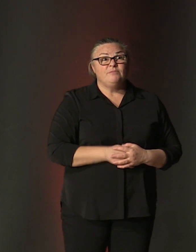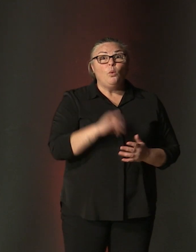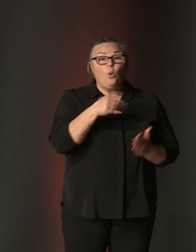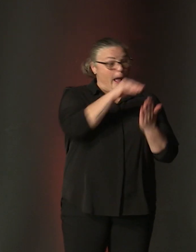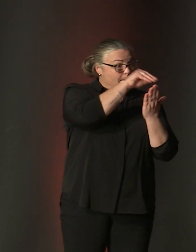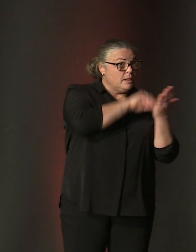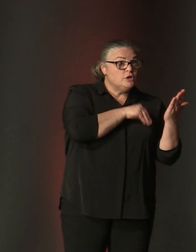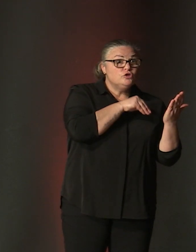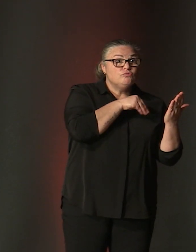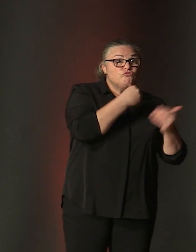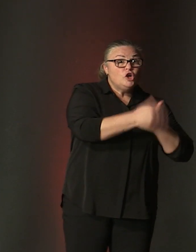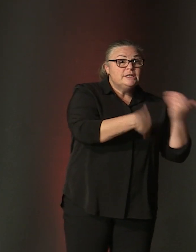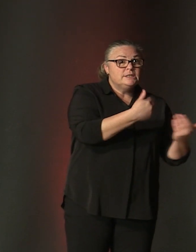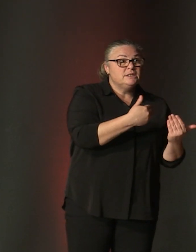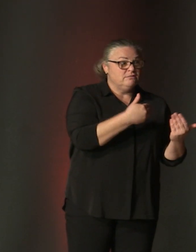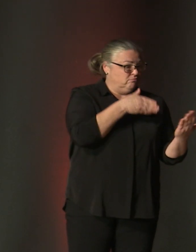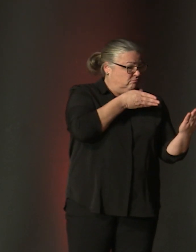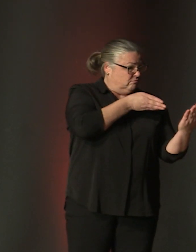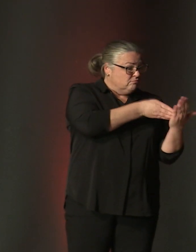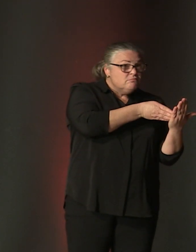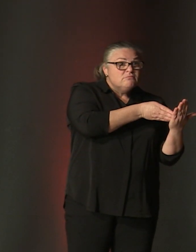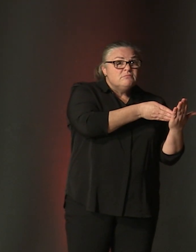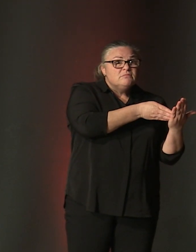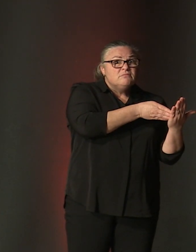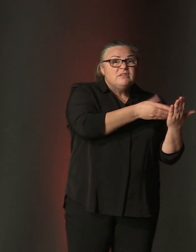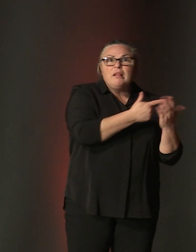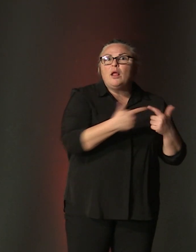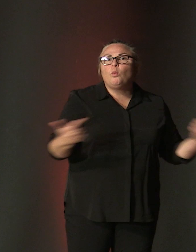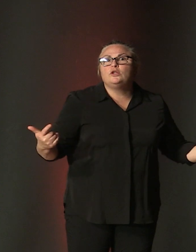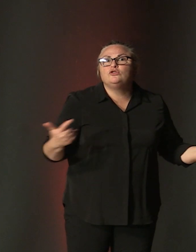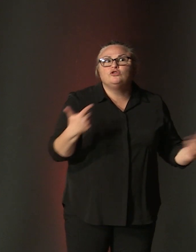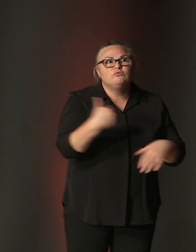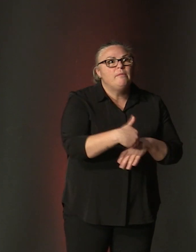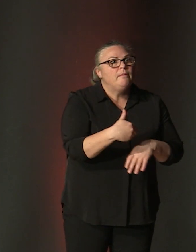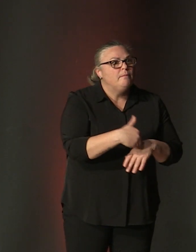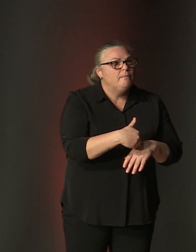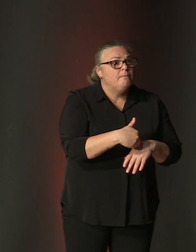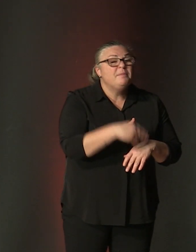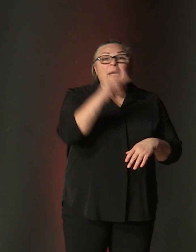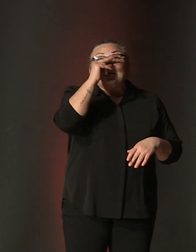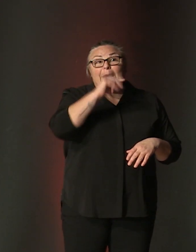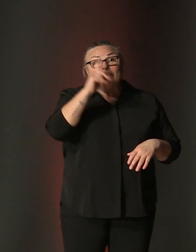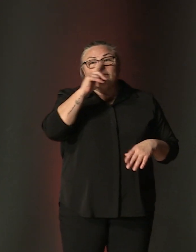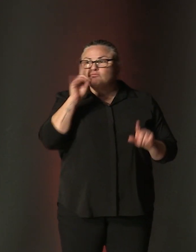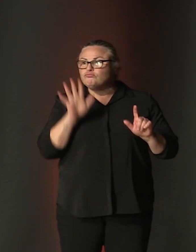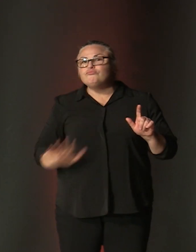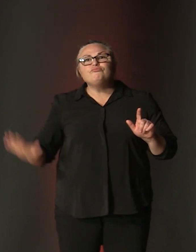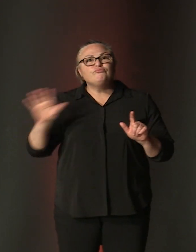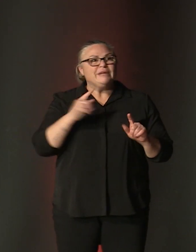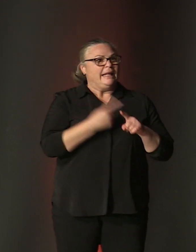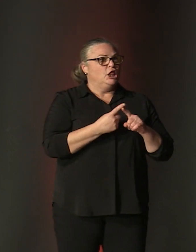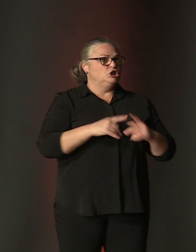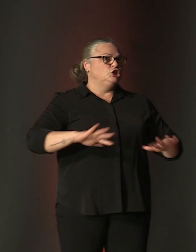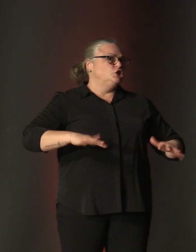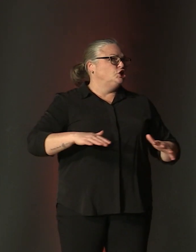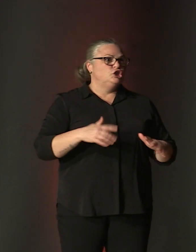process, they're already facing one big barrier, the language barrier. Most young people in the region don't speak English as a